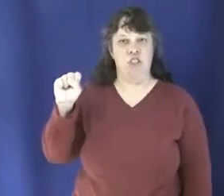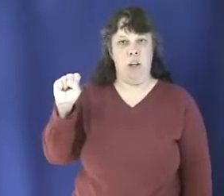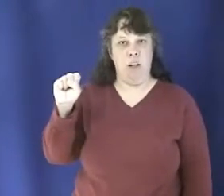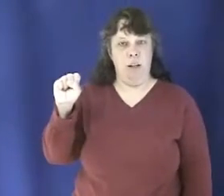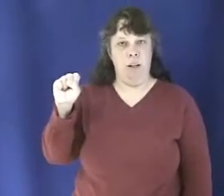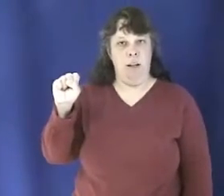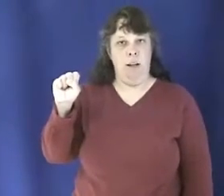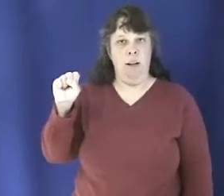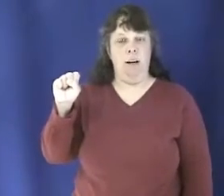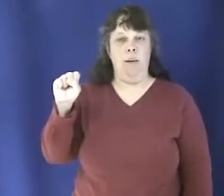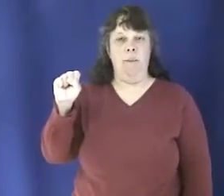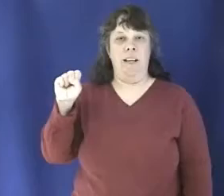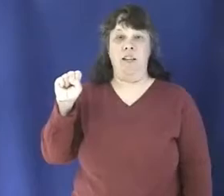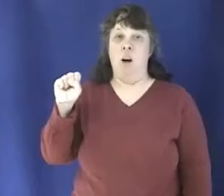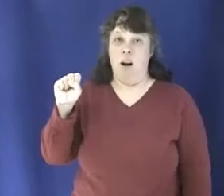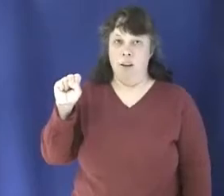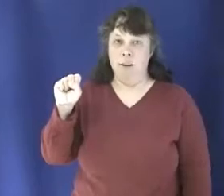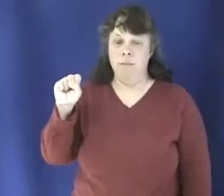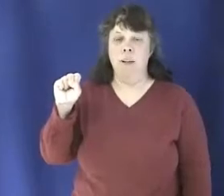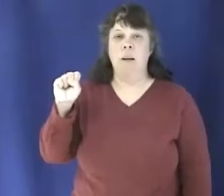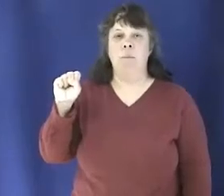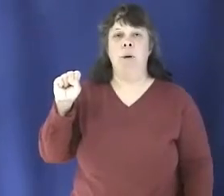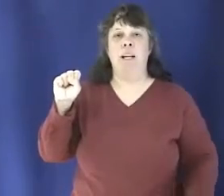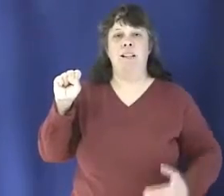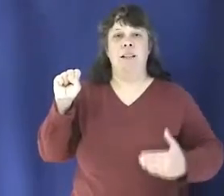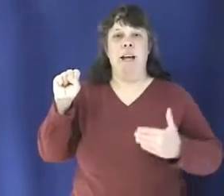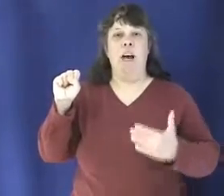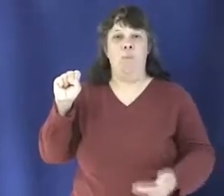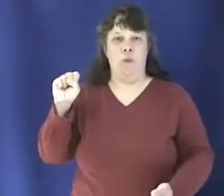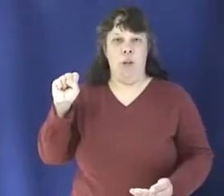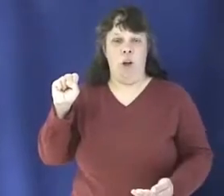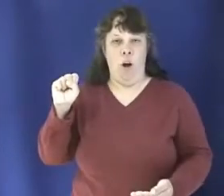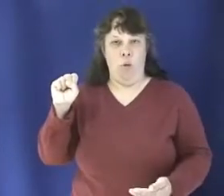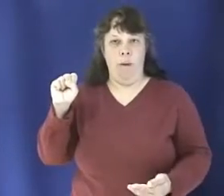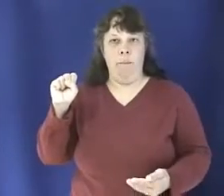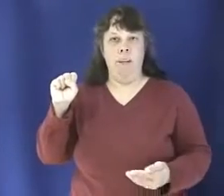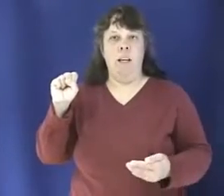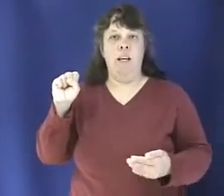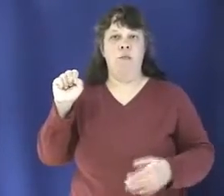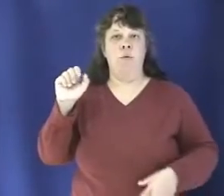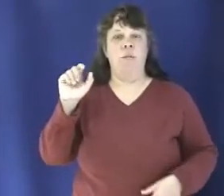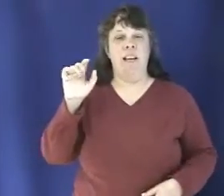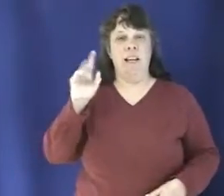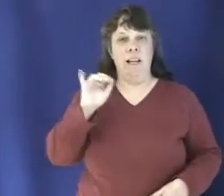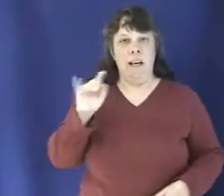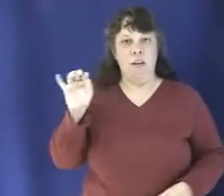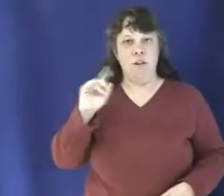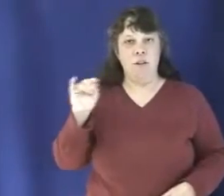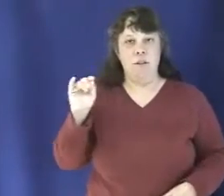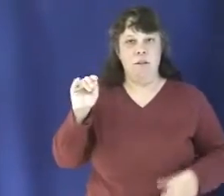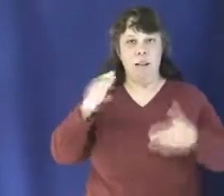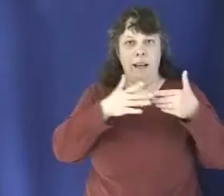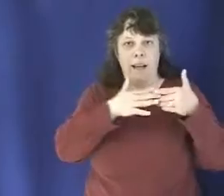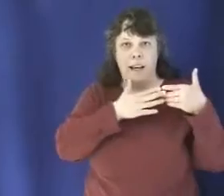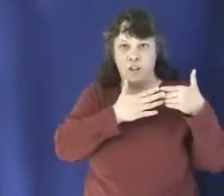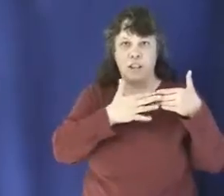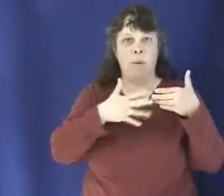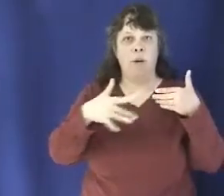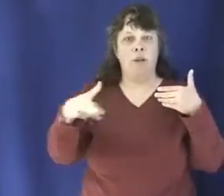letters. And it's hard, but it helps you in the long run. If you think in letters and just keep on